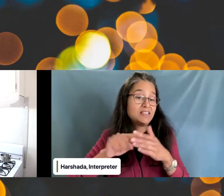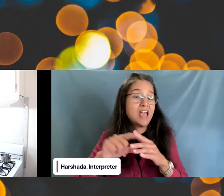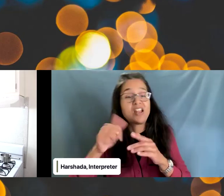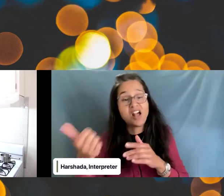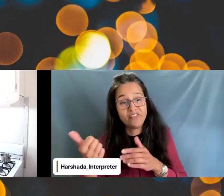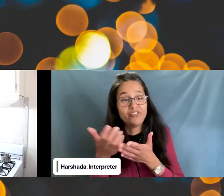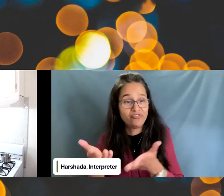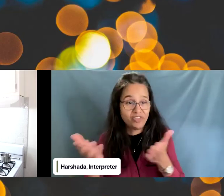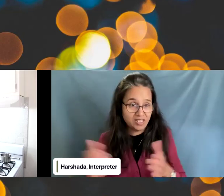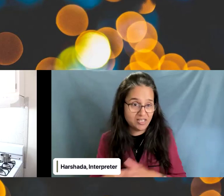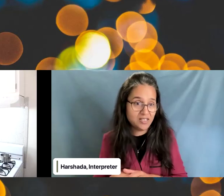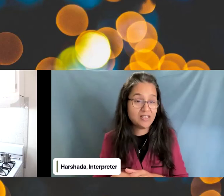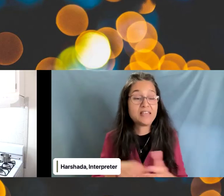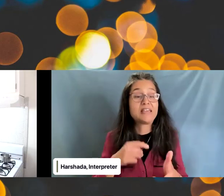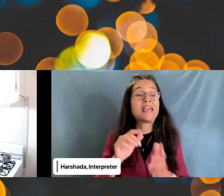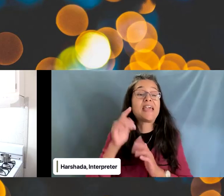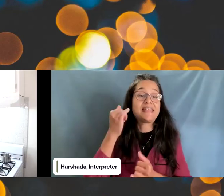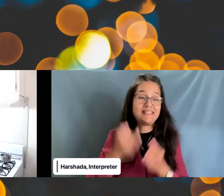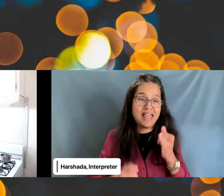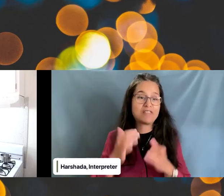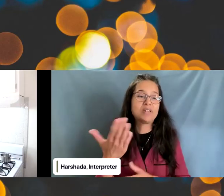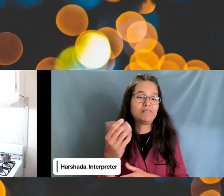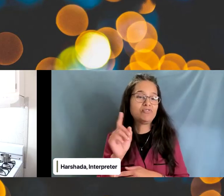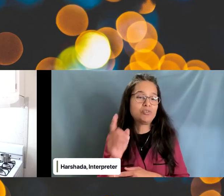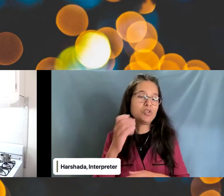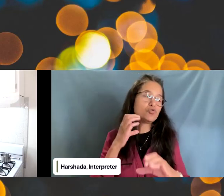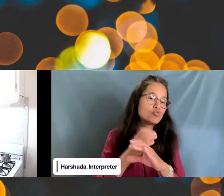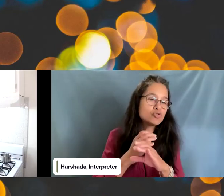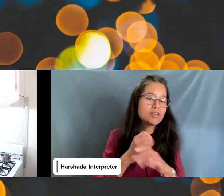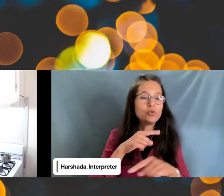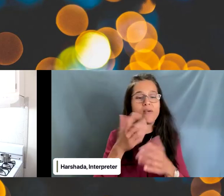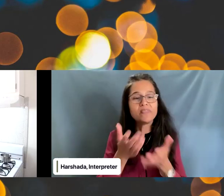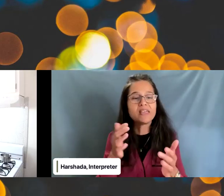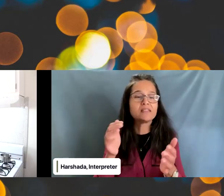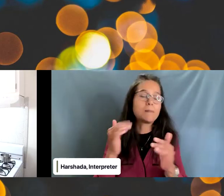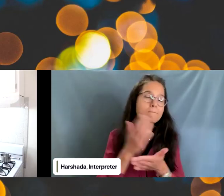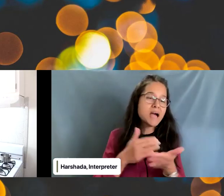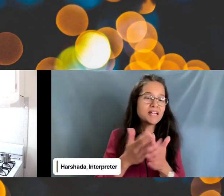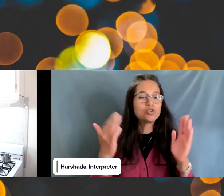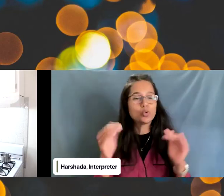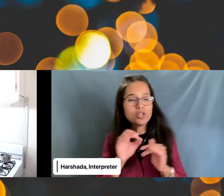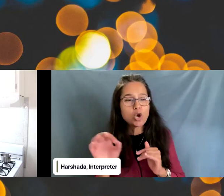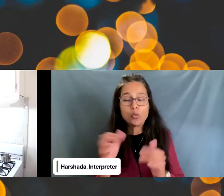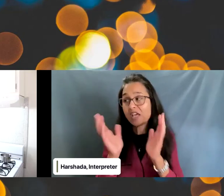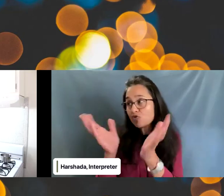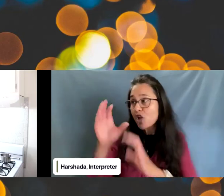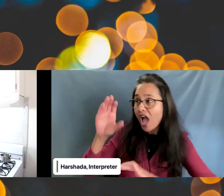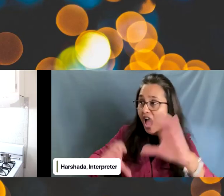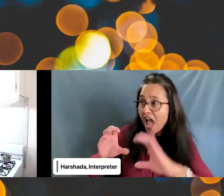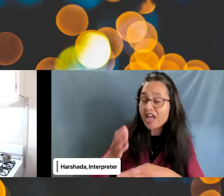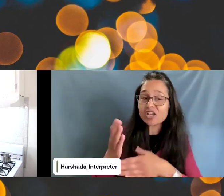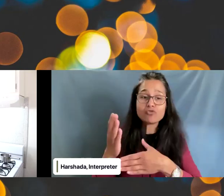have 15 minutes to chill as everything cools down. And then we can talk, ask questions. I can answer your questions, share some BTS stories if you want